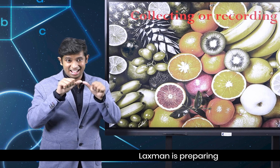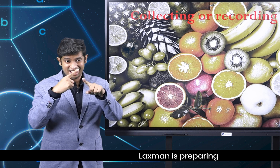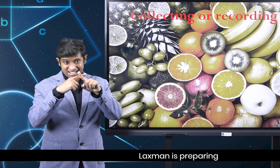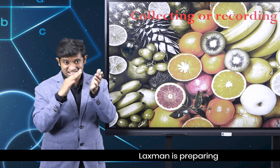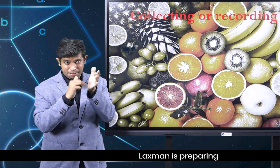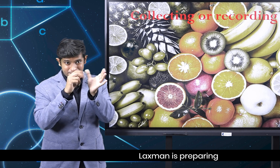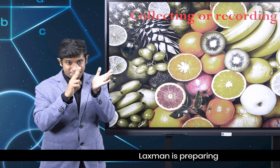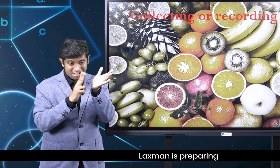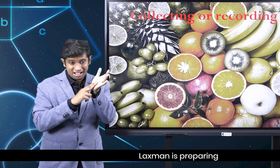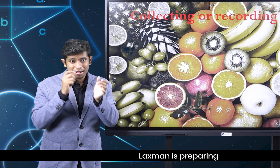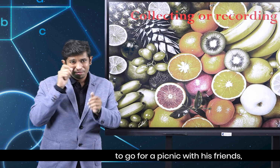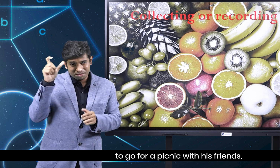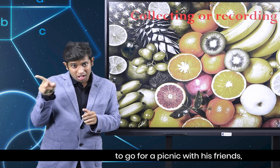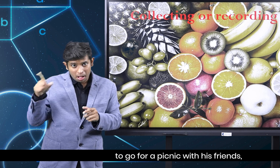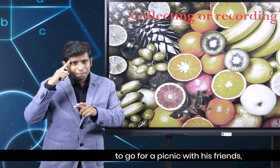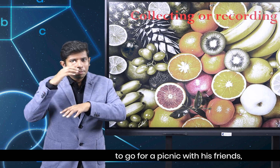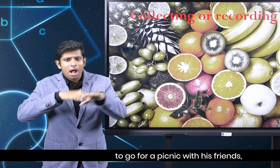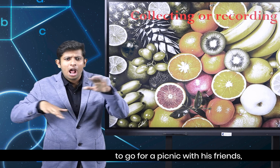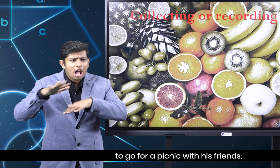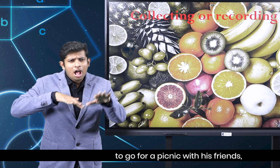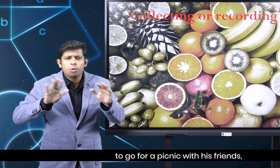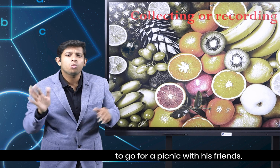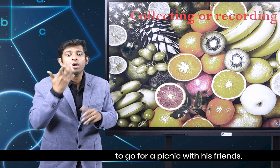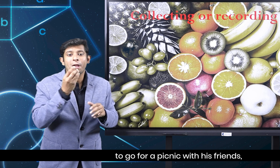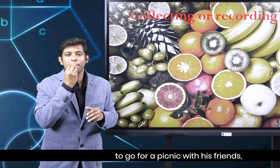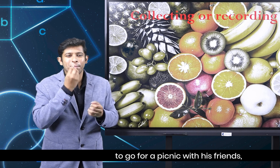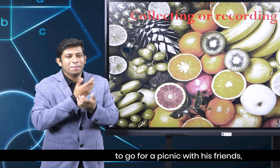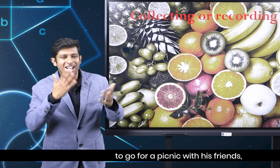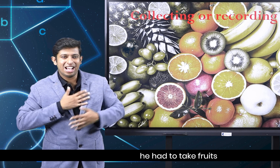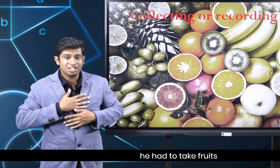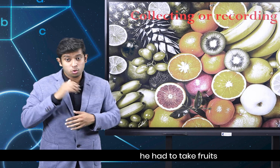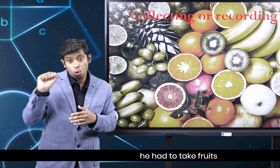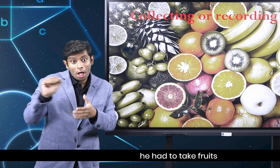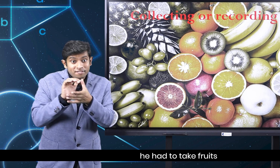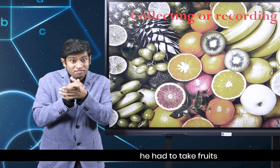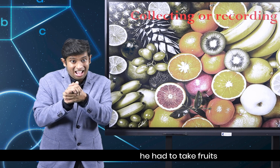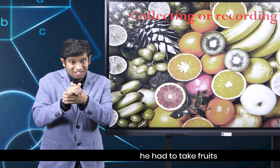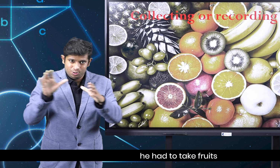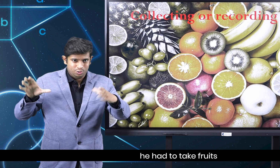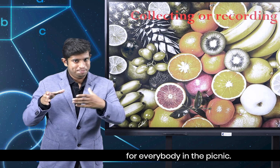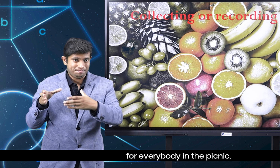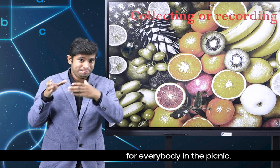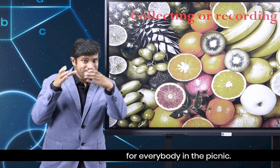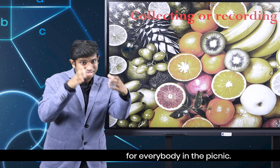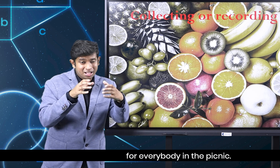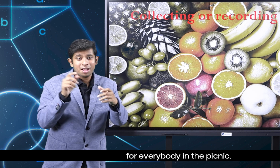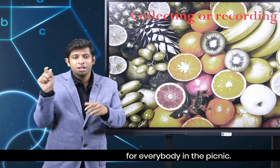Lakshman is preparing to go for a picnic with his friends. He had to take fruits for everybody in the